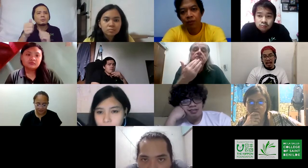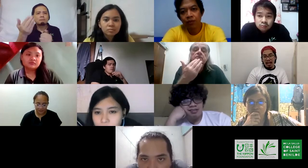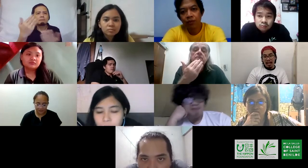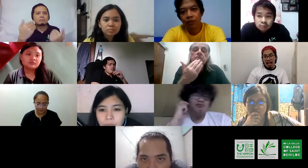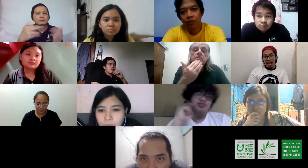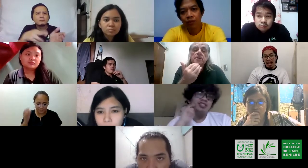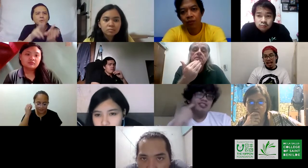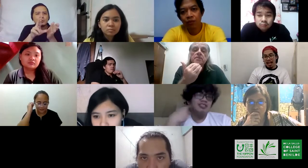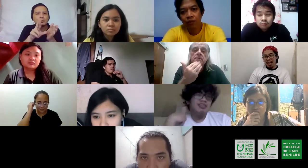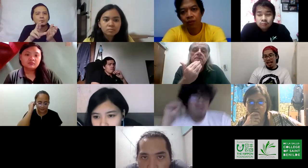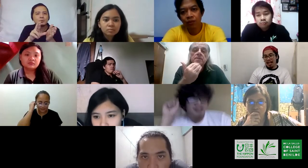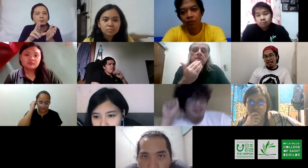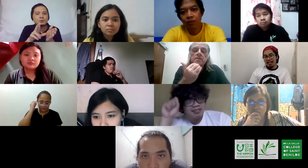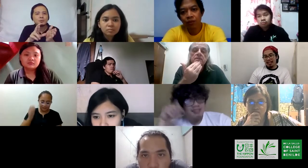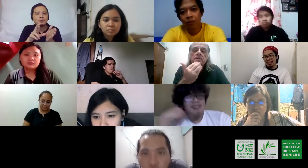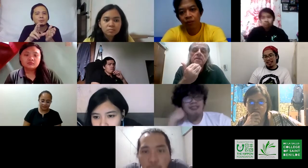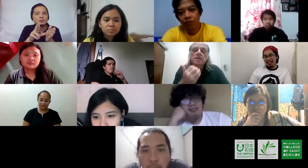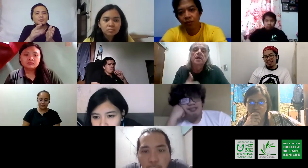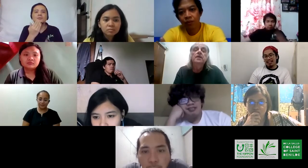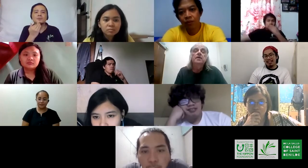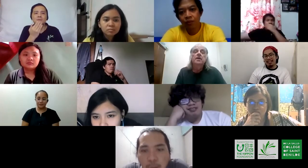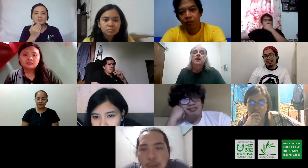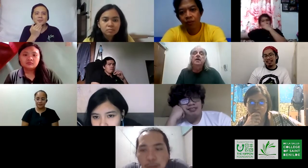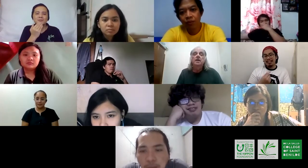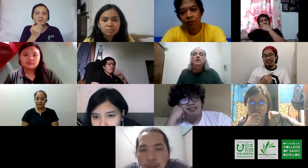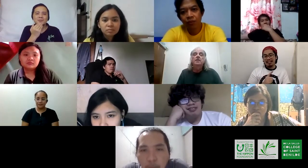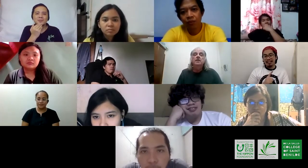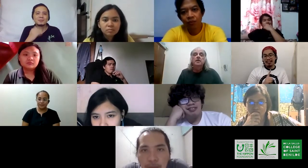which is this, yeah.